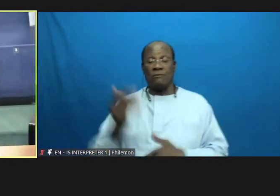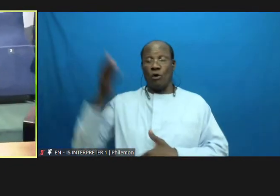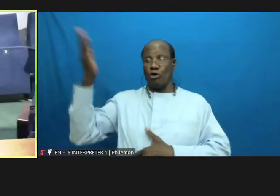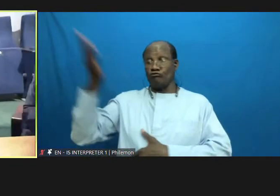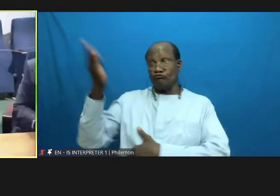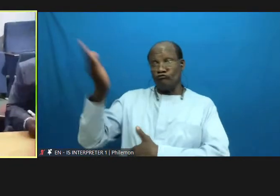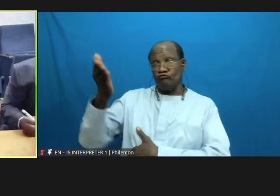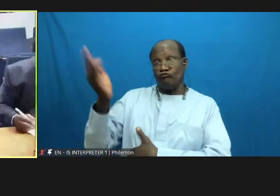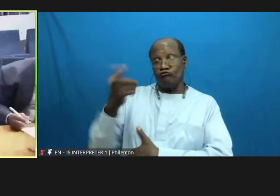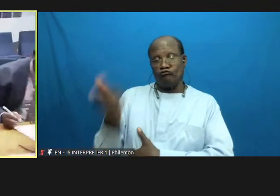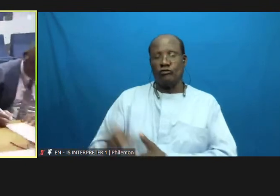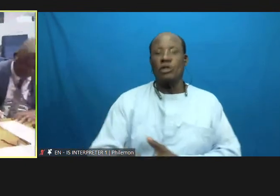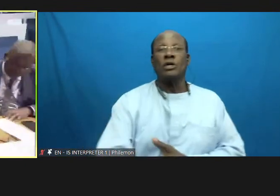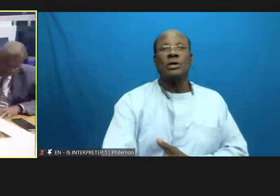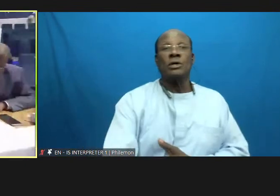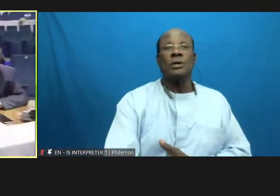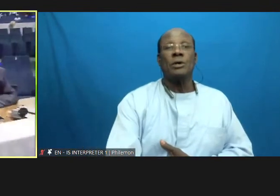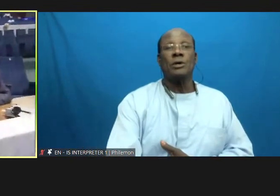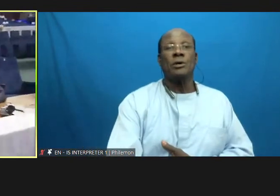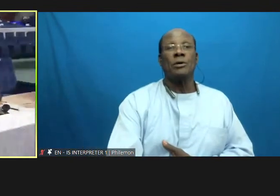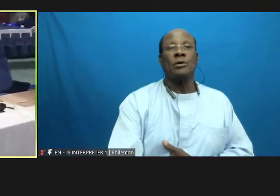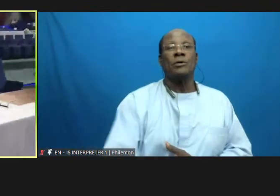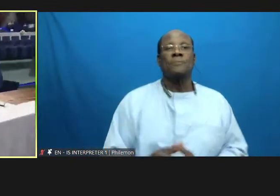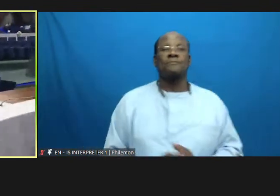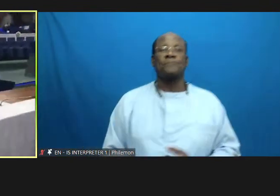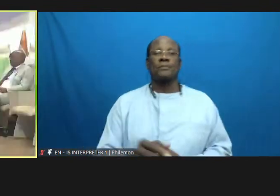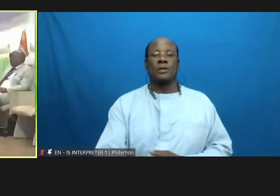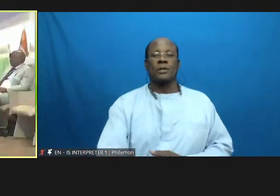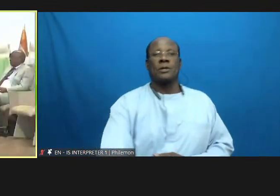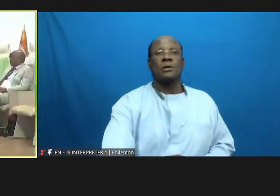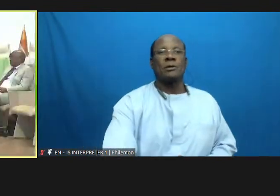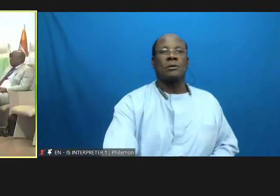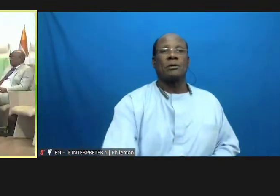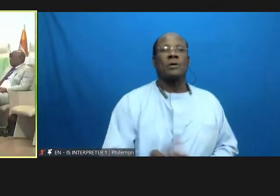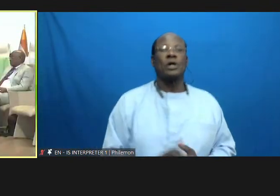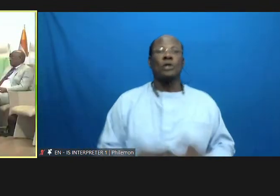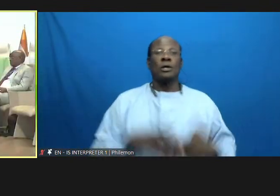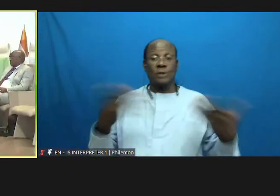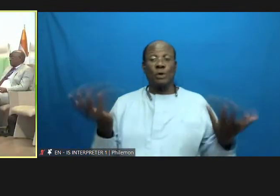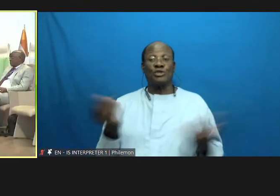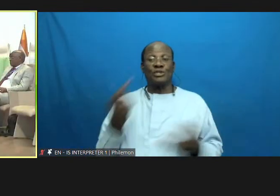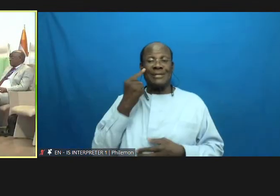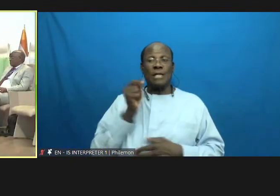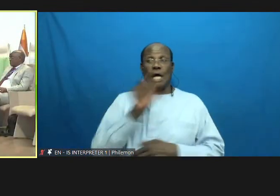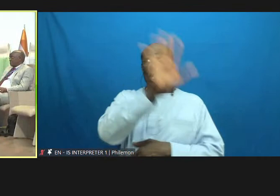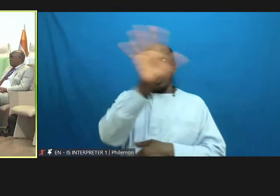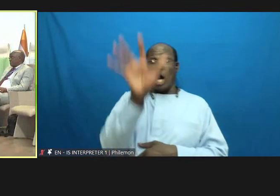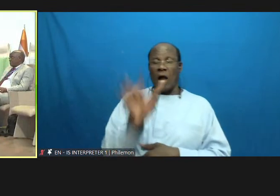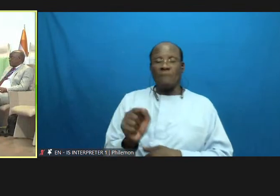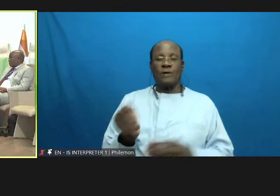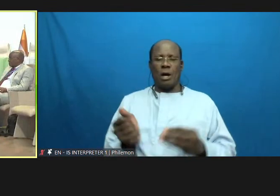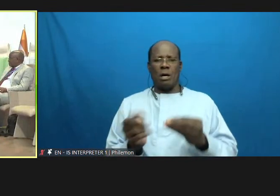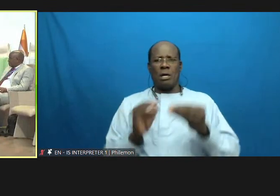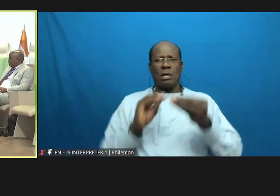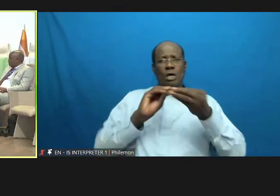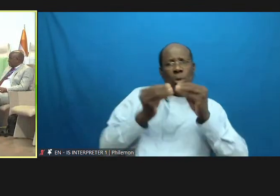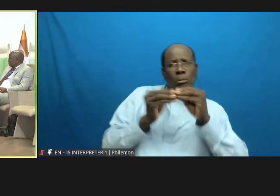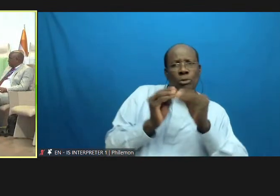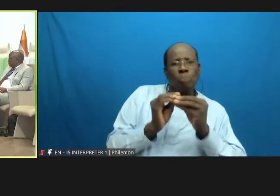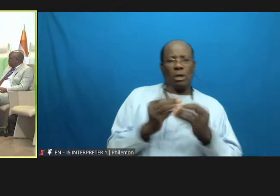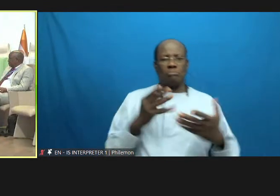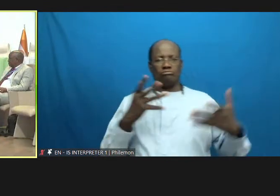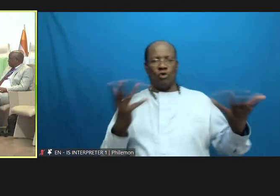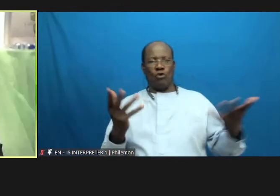really issues that are essential, particularly in African context, dealing with migration, skills